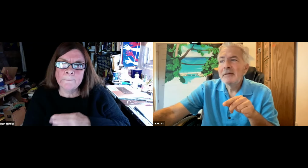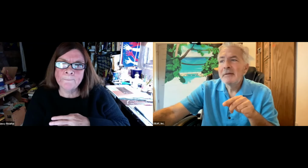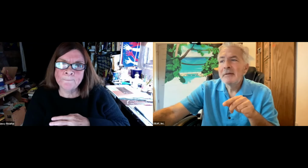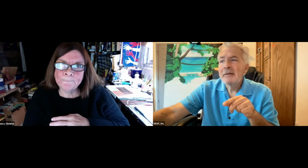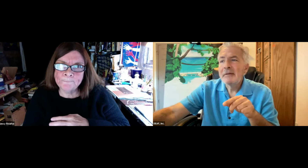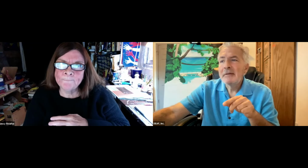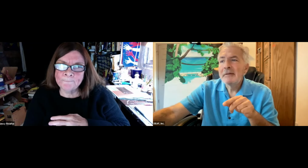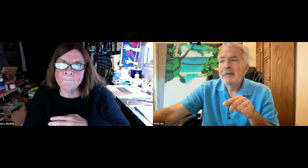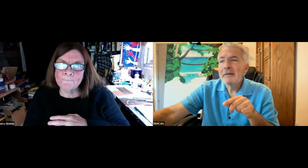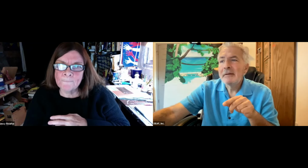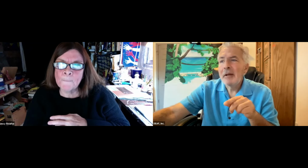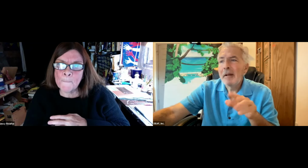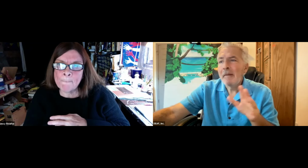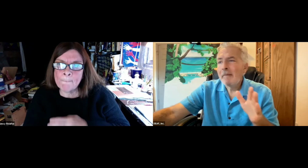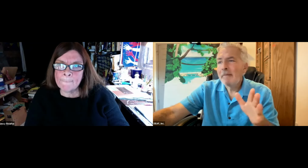Okay.